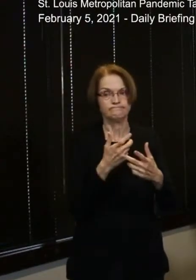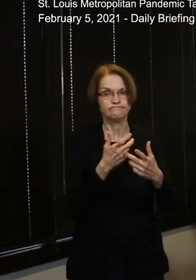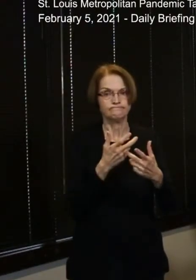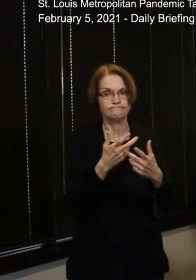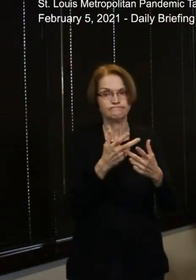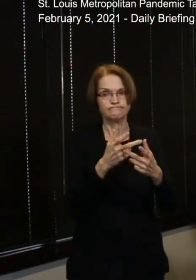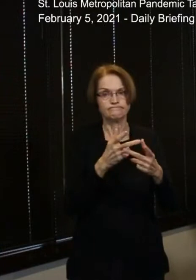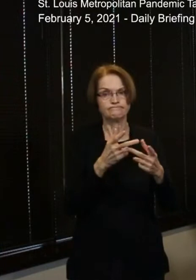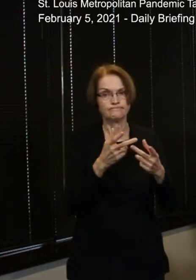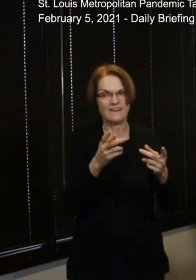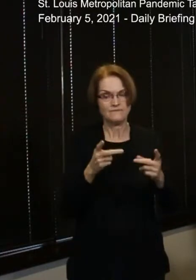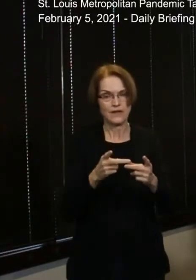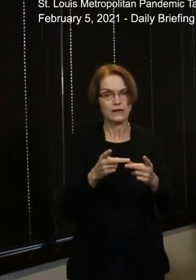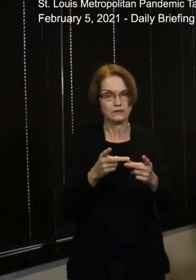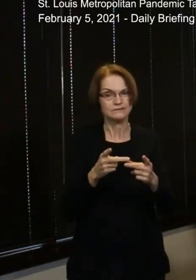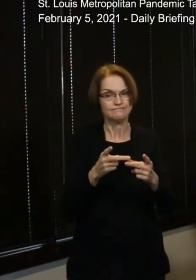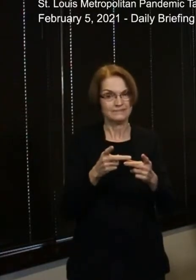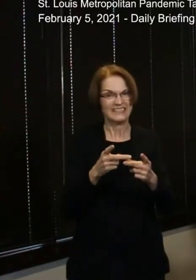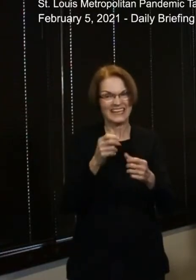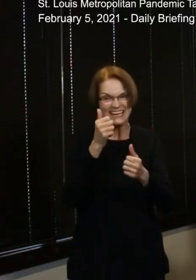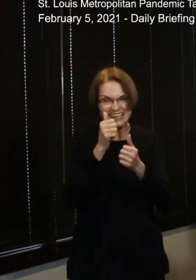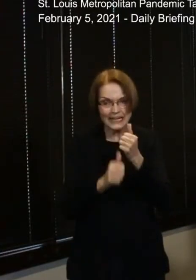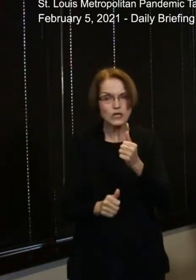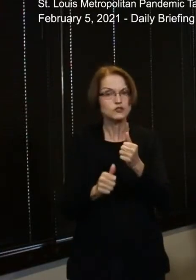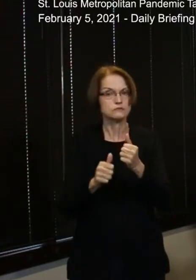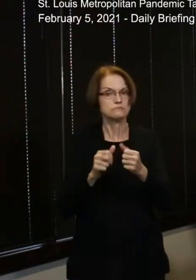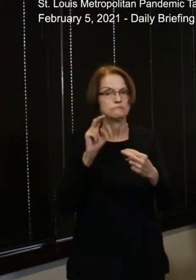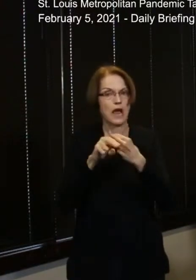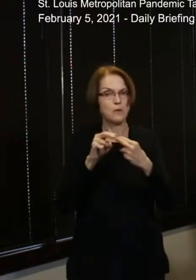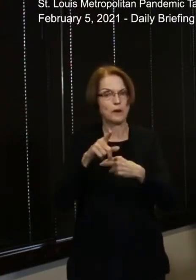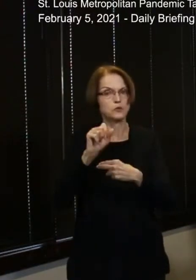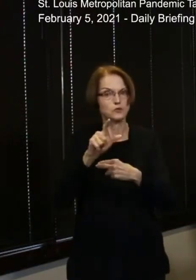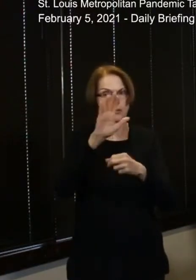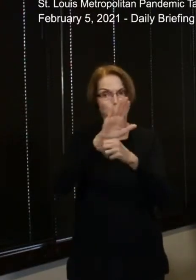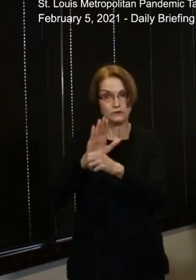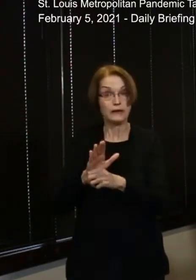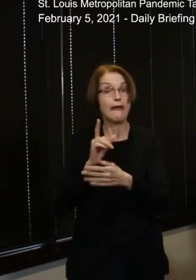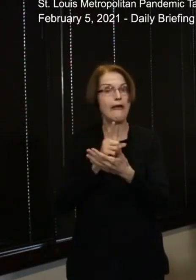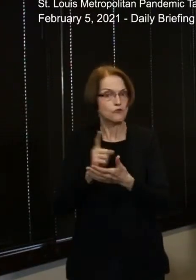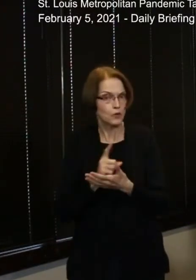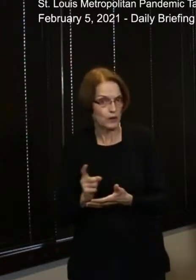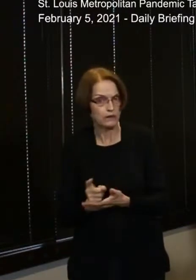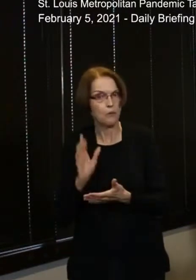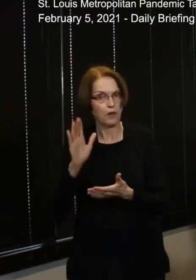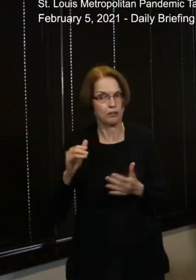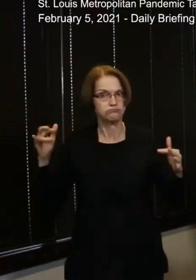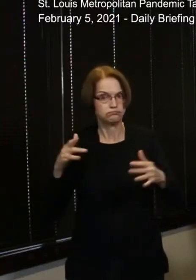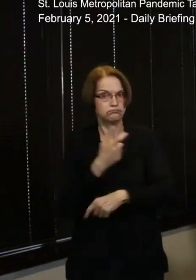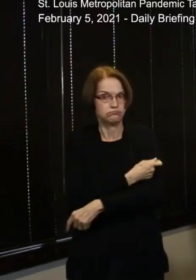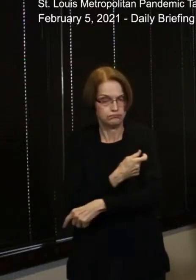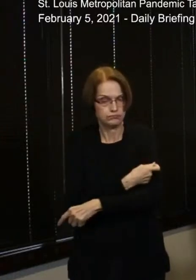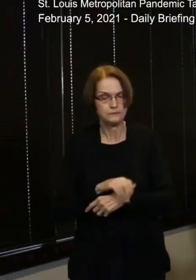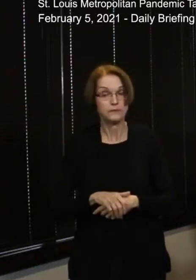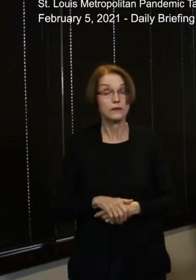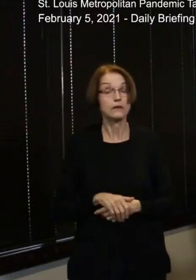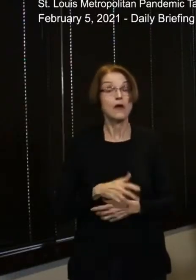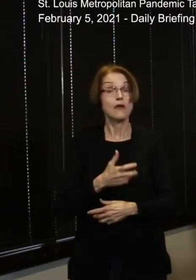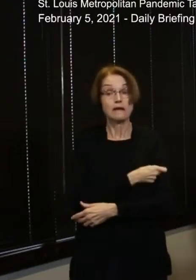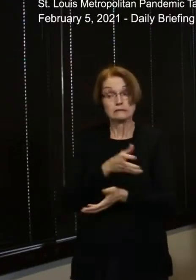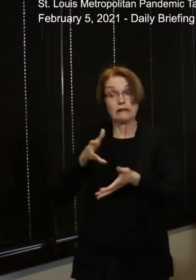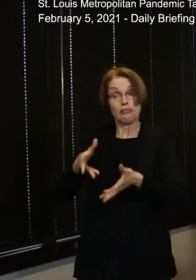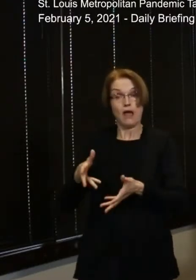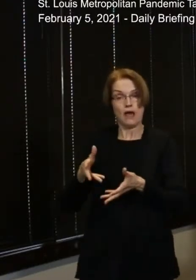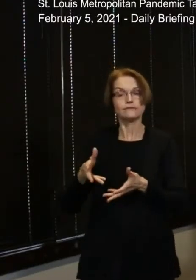in each of those highway patrol regions every week. The remainder then is divided